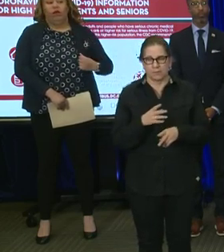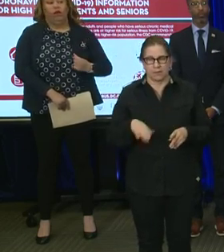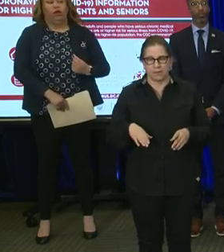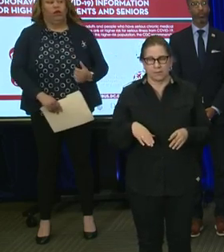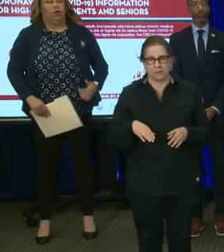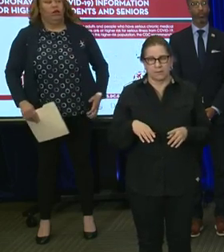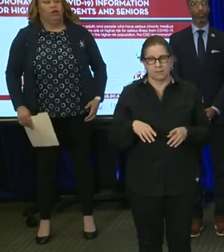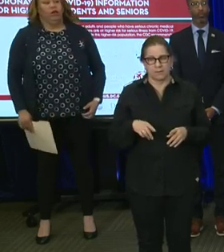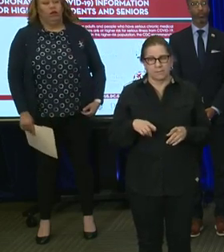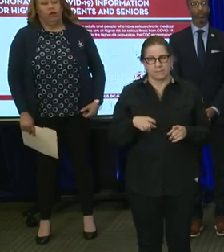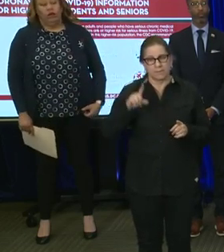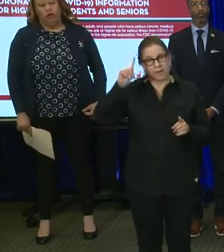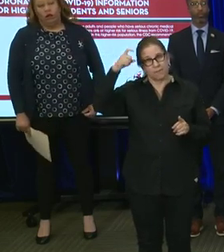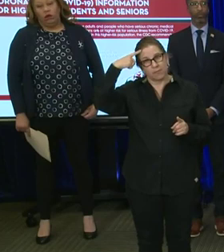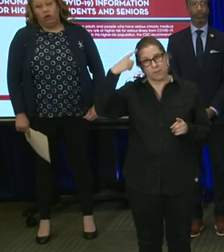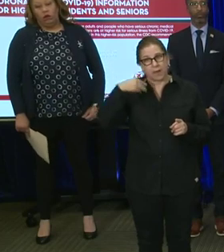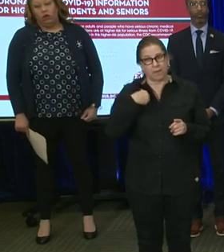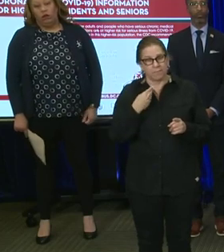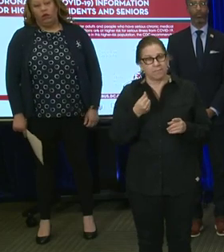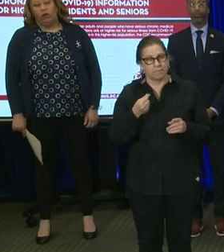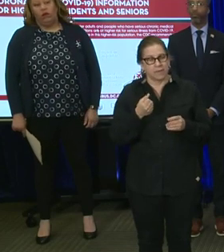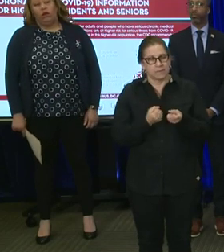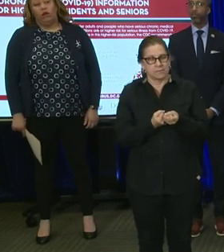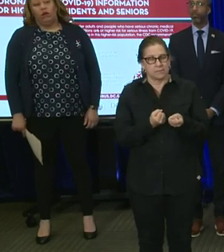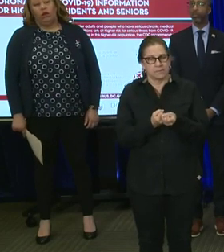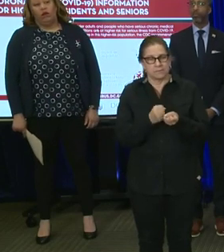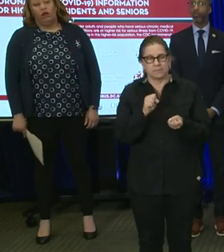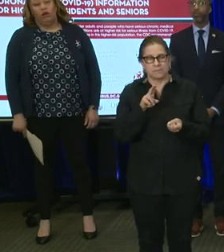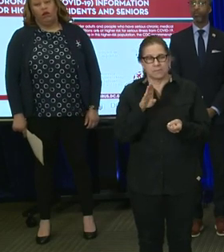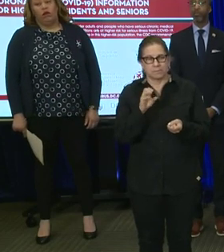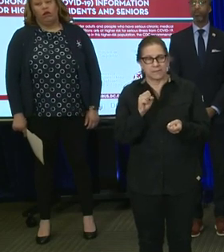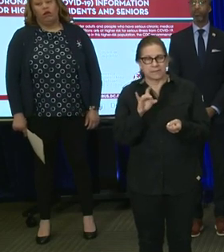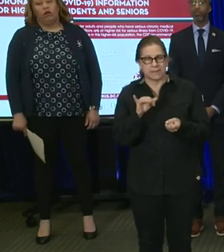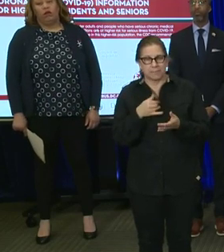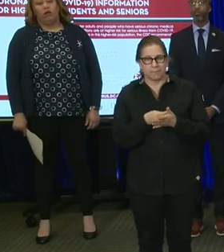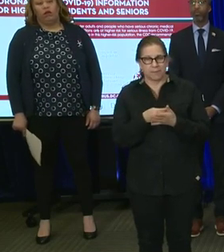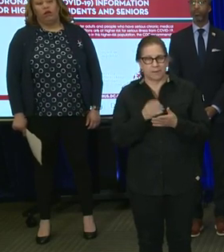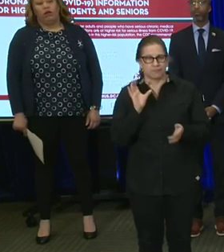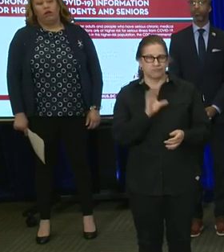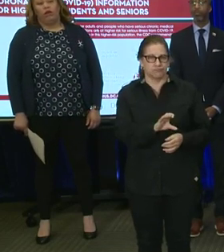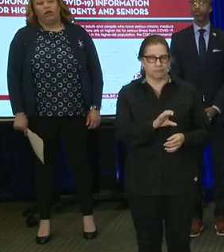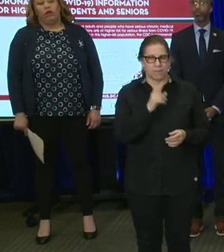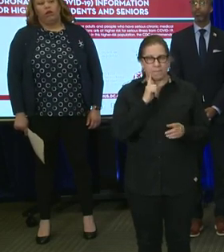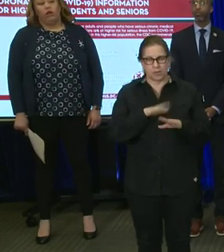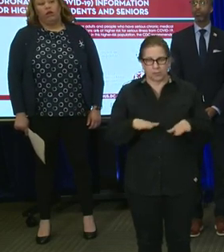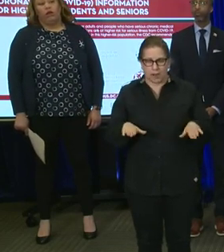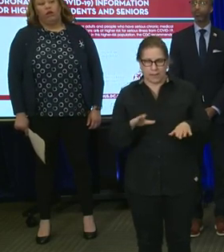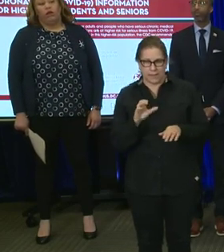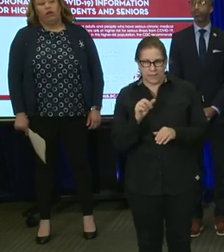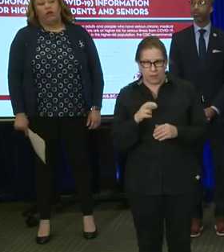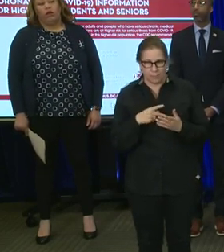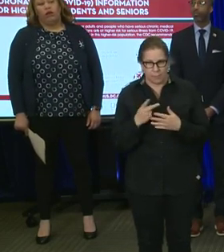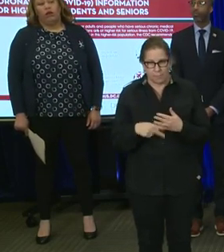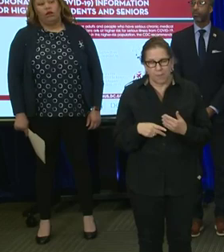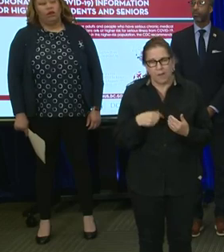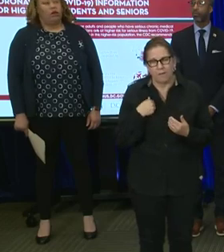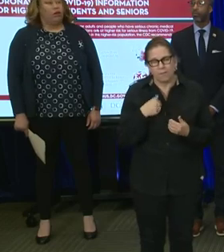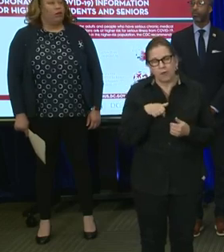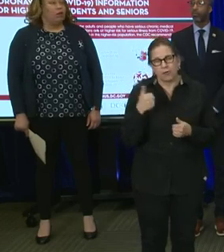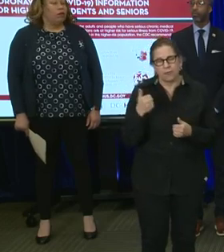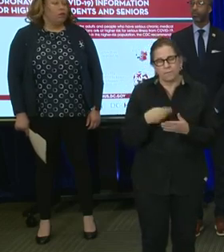local government and federal government offers, in addition to some other sources of funding.